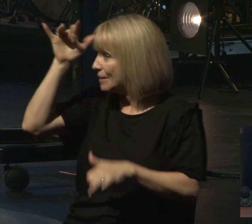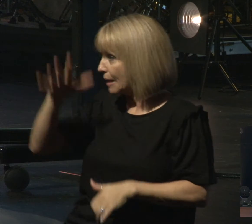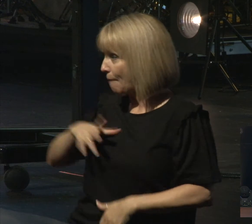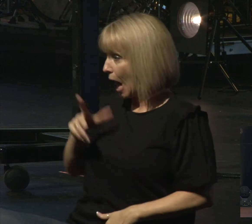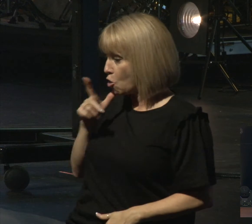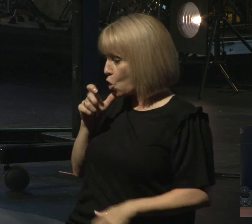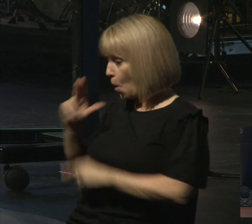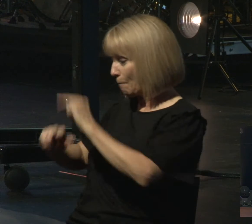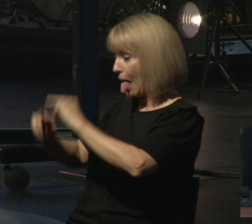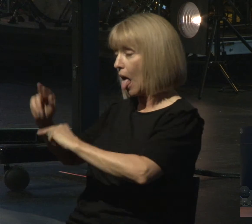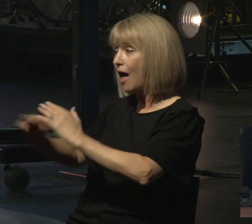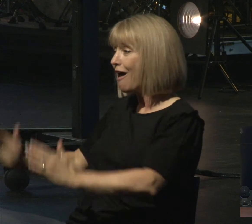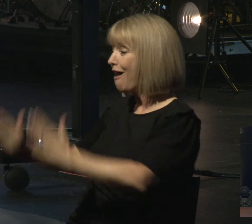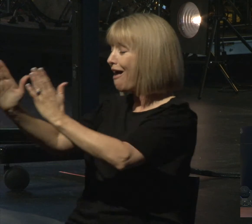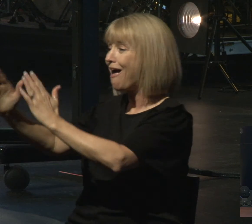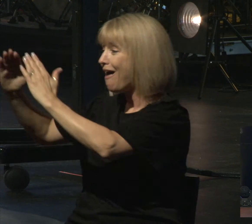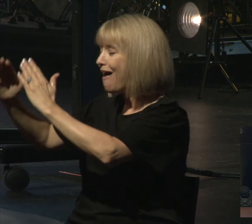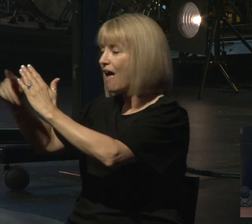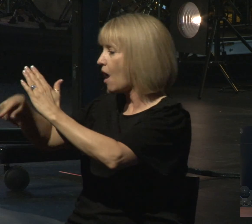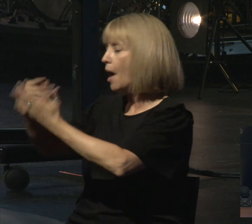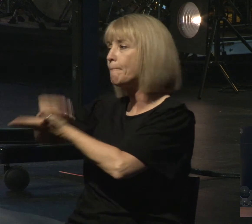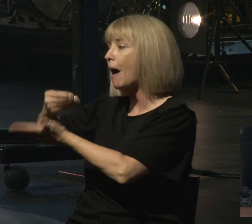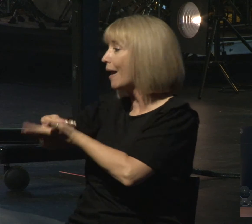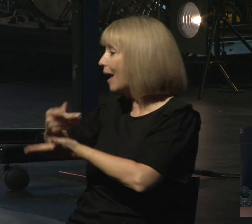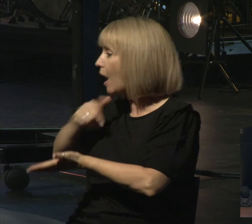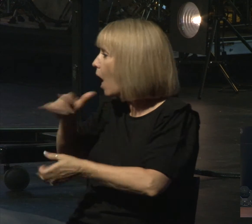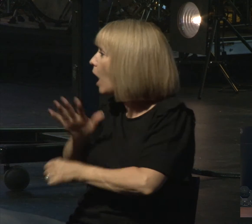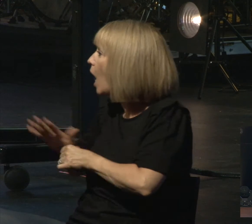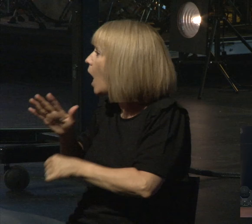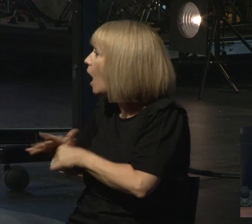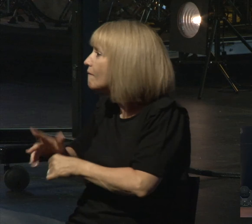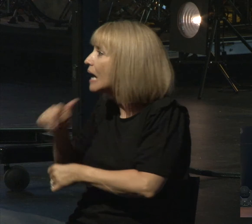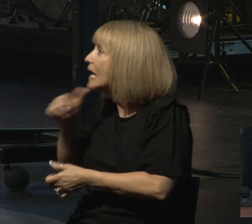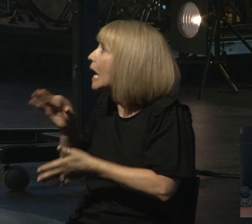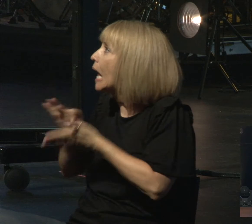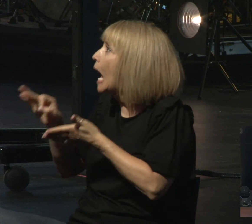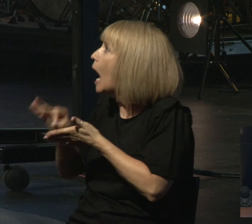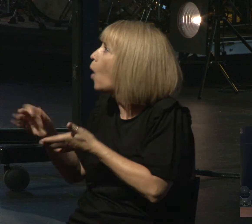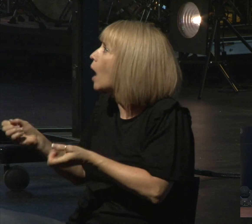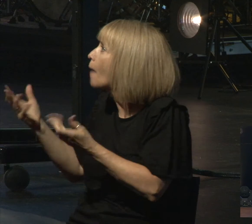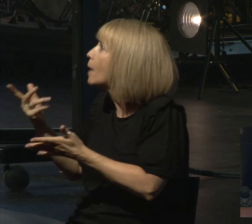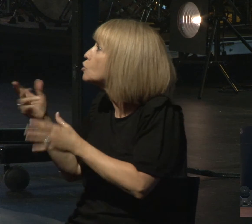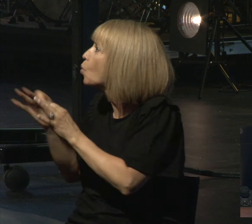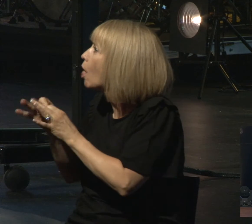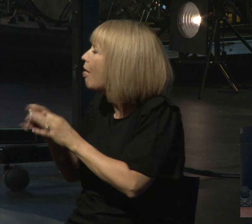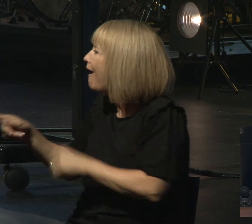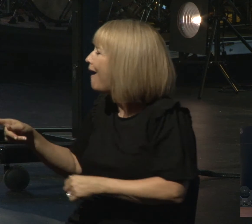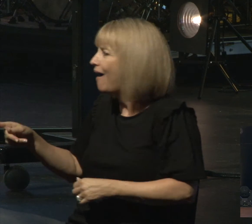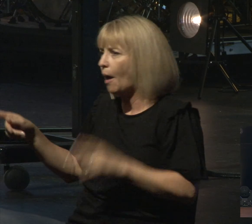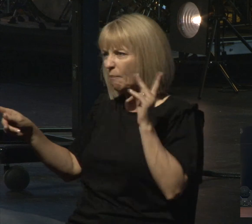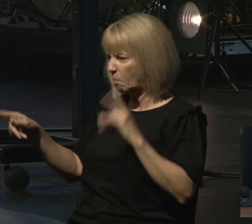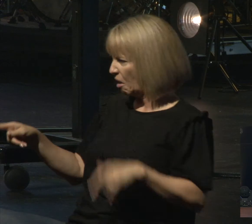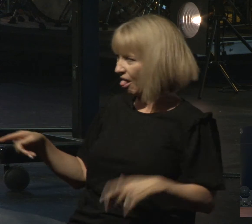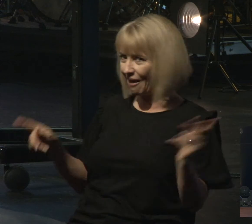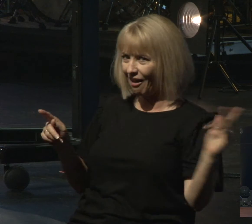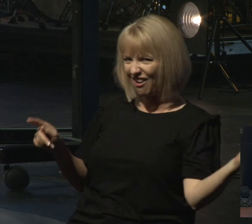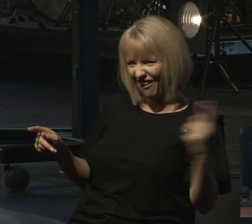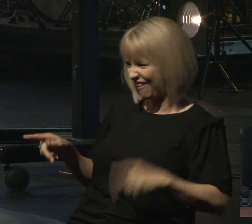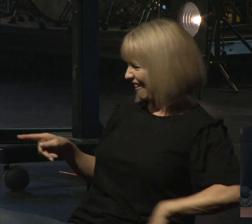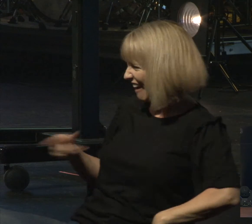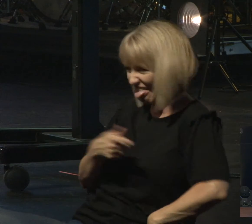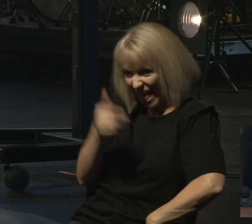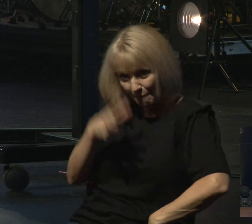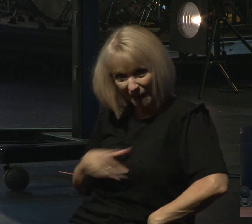it? Otherwise, when he has laid a foundation and is not able to finish, all who see it begin to mock him, saying, this